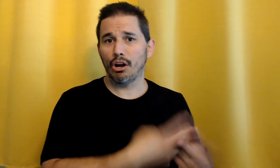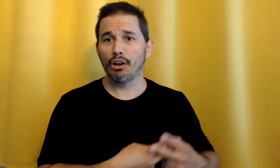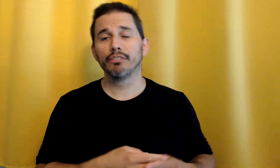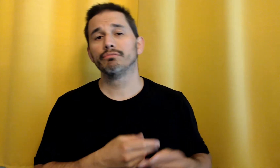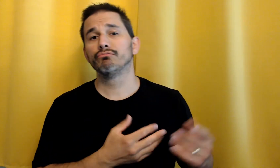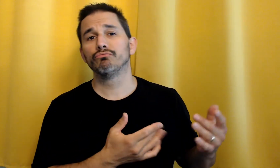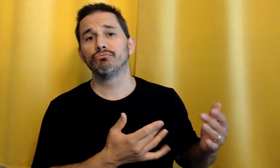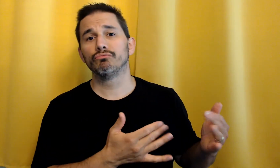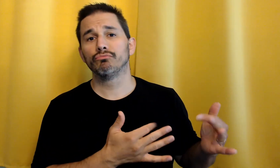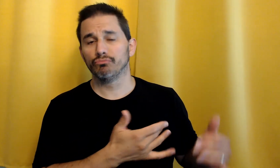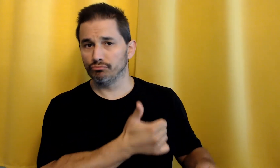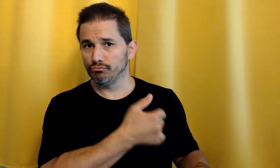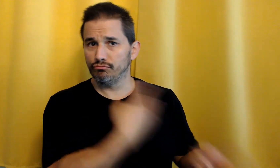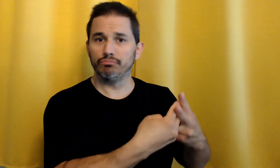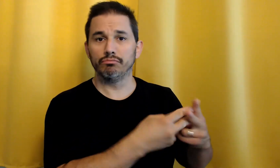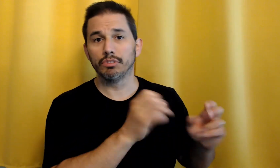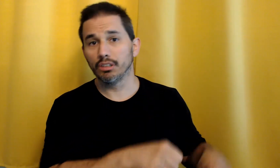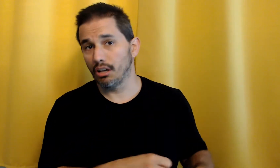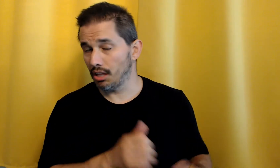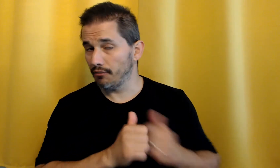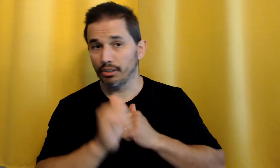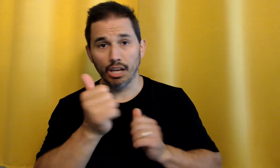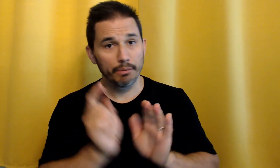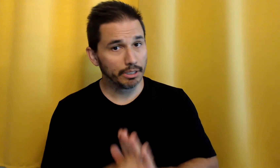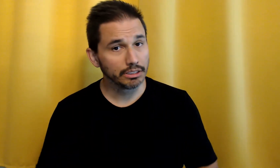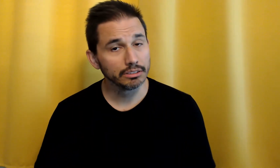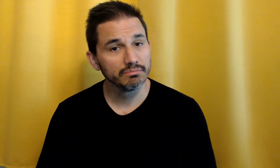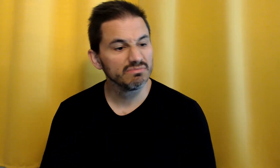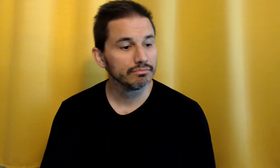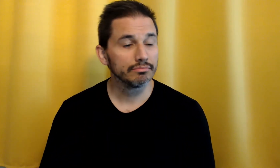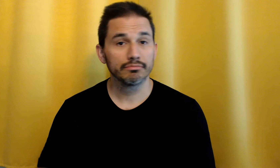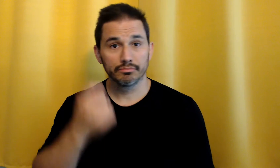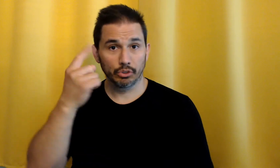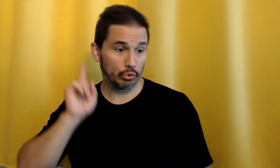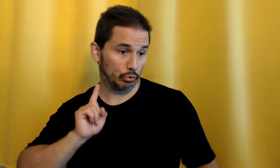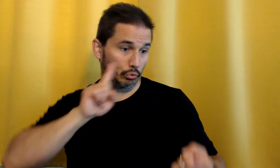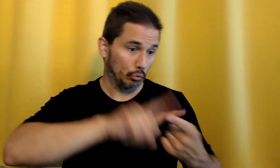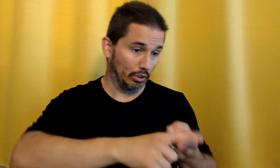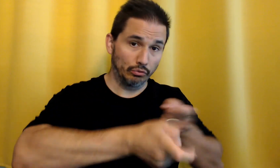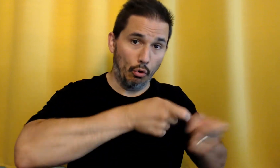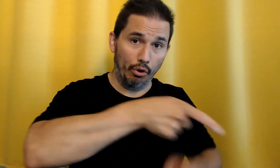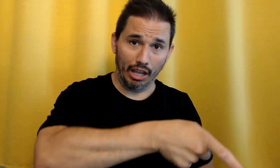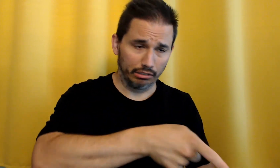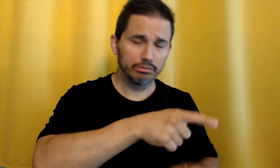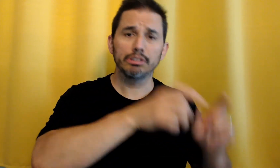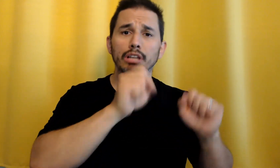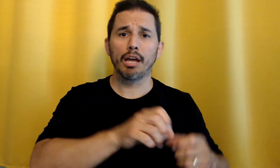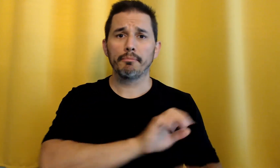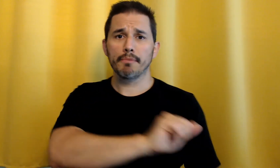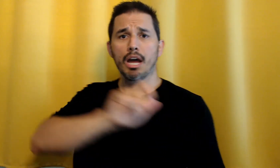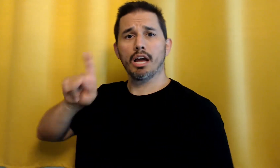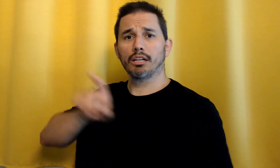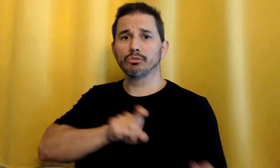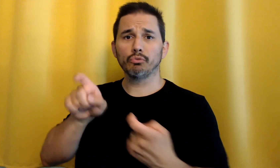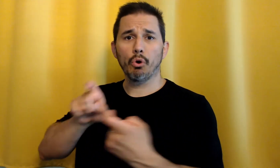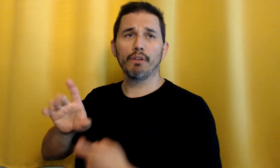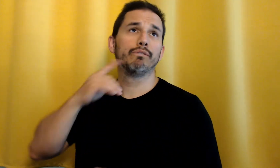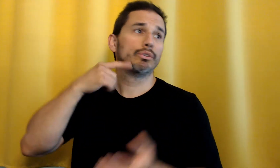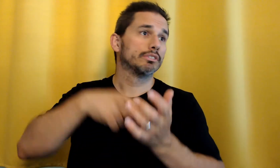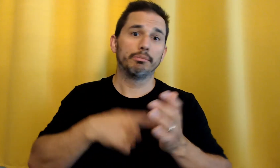school and went out again and forgot to lock the door. After 5 or 10 minutes, then the door could lock on its own.